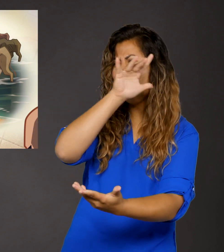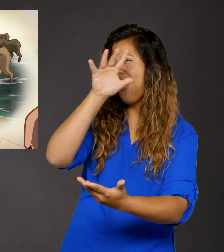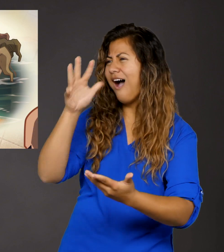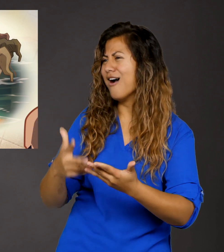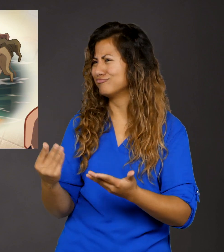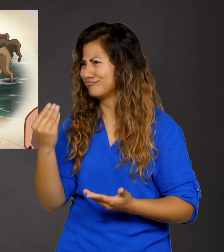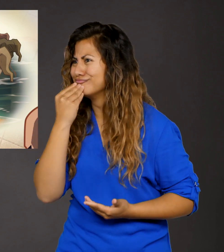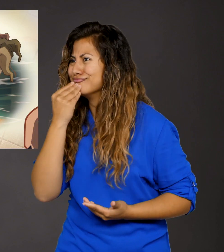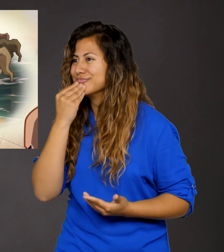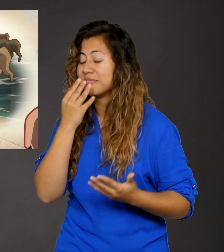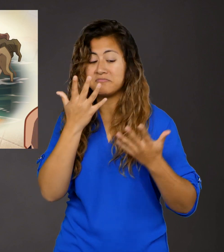food.